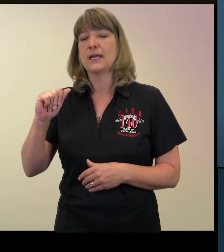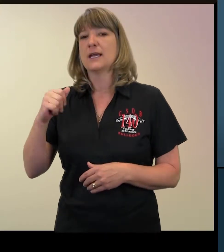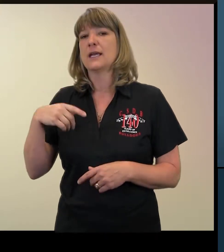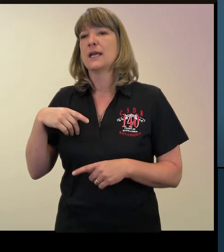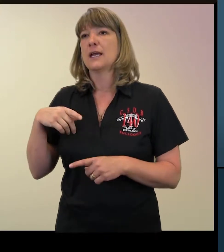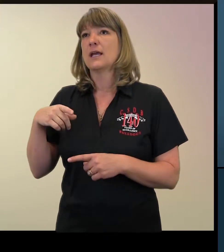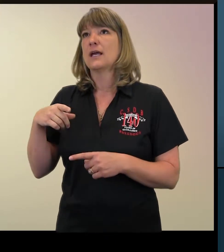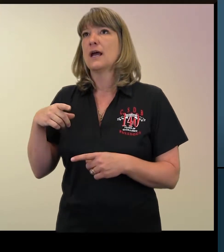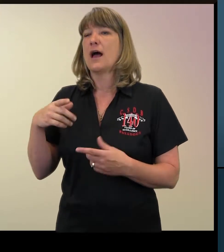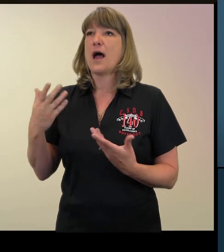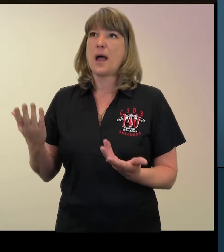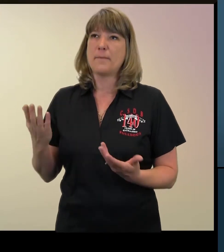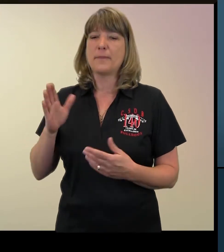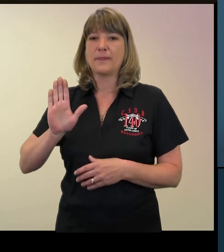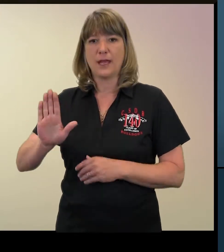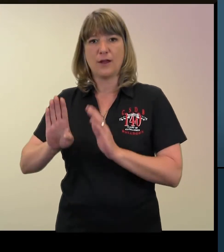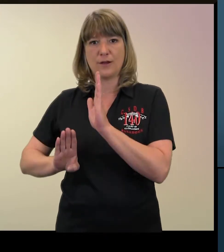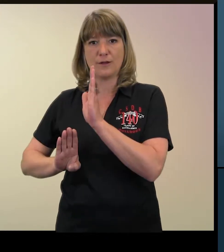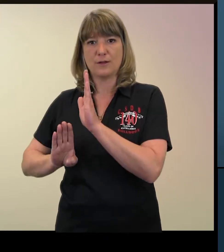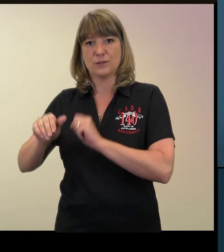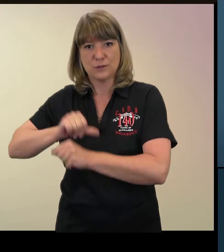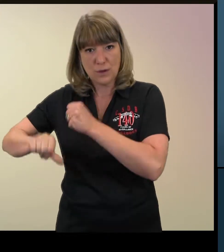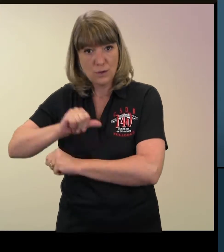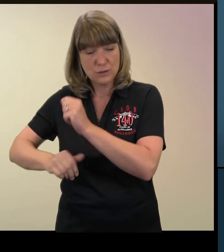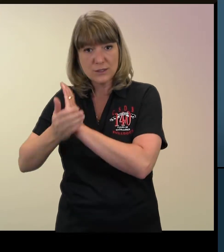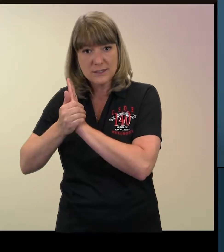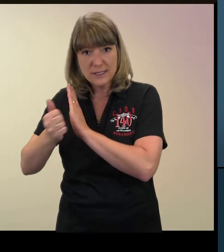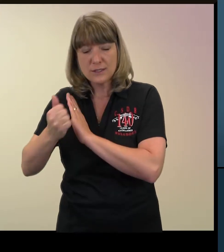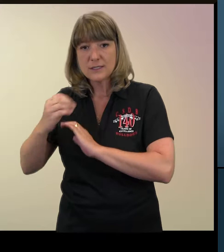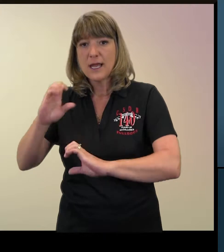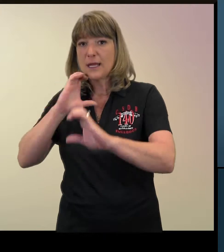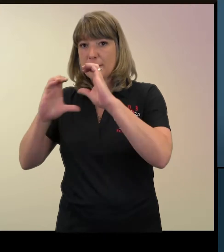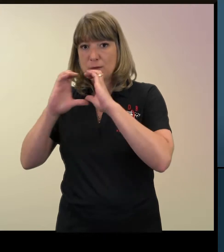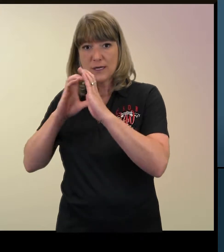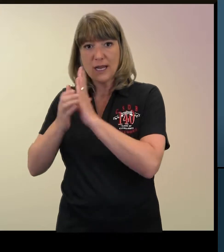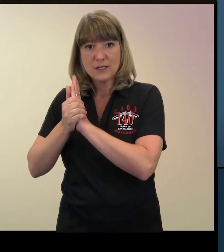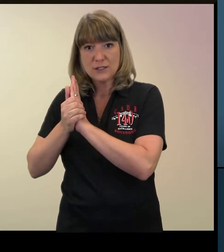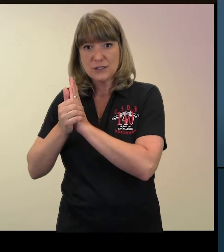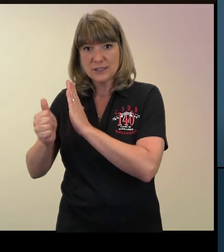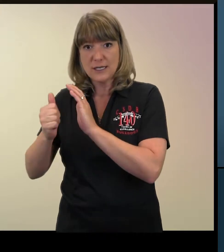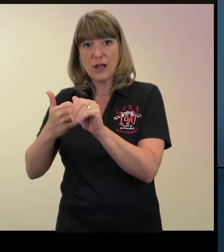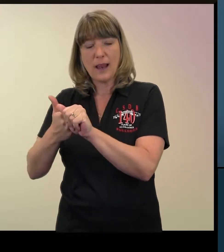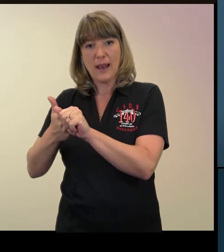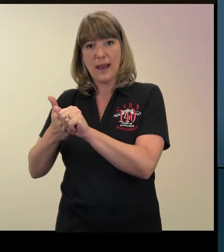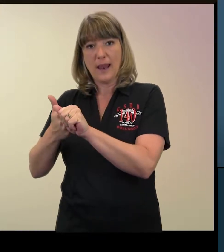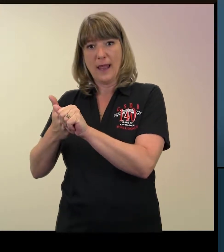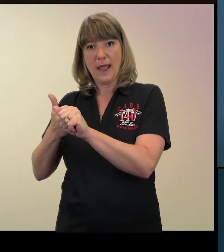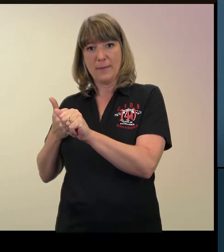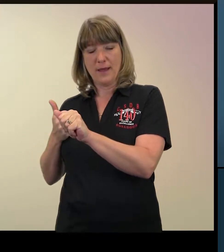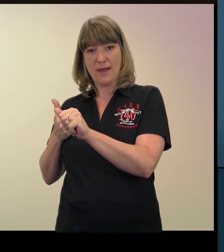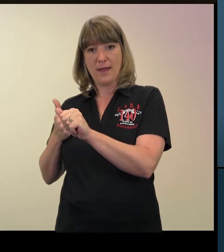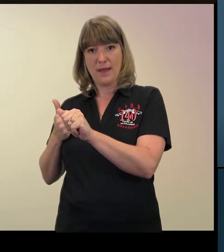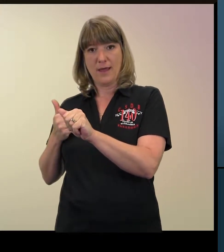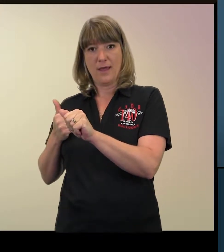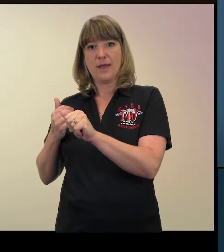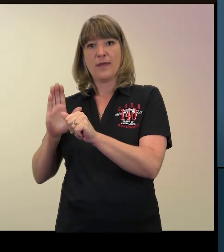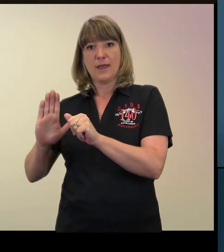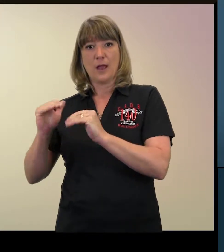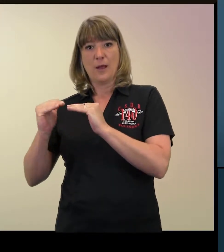whose social skills and communication skills lag behind their same age